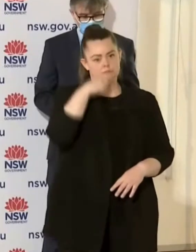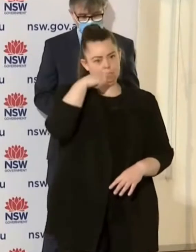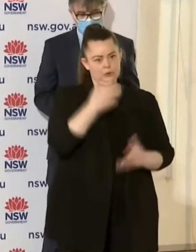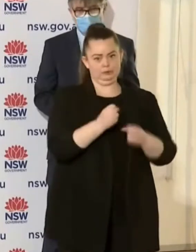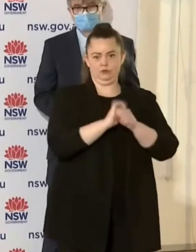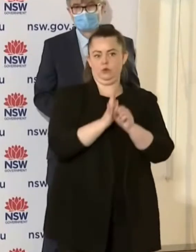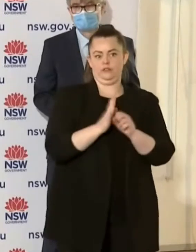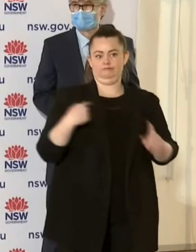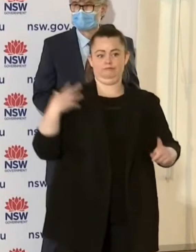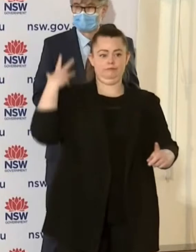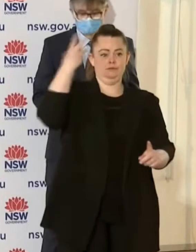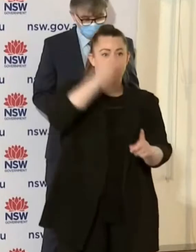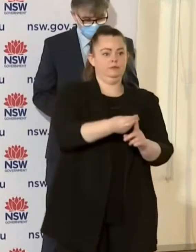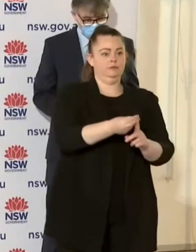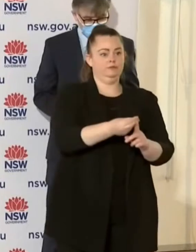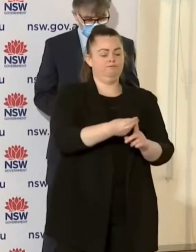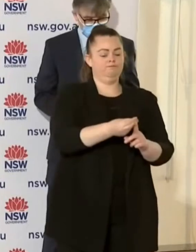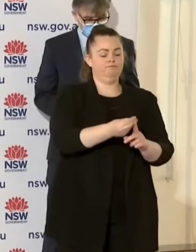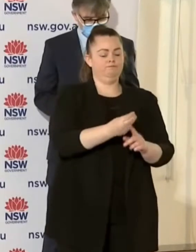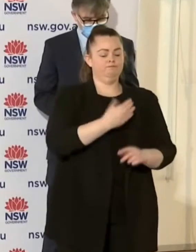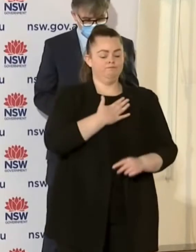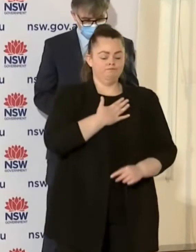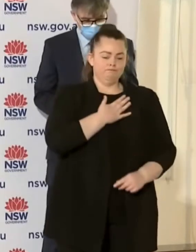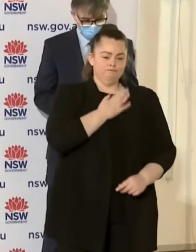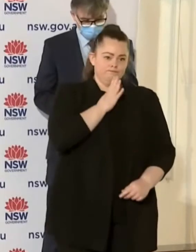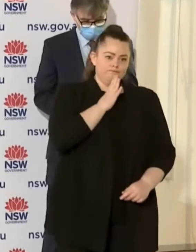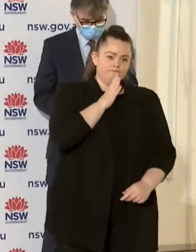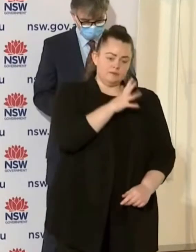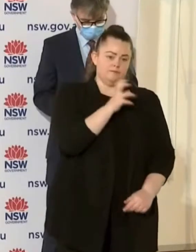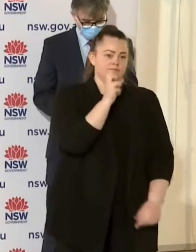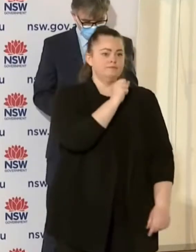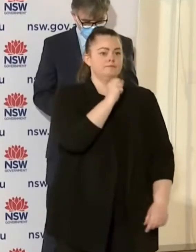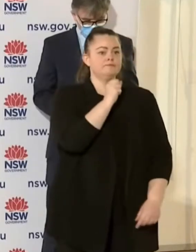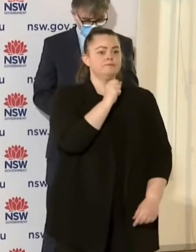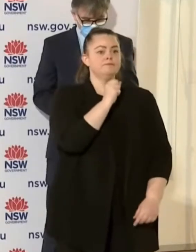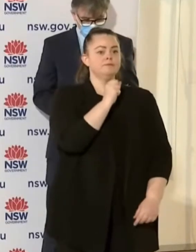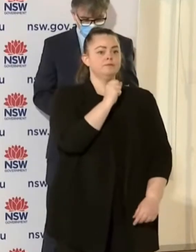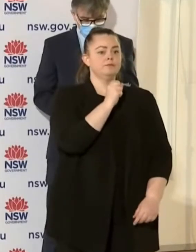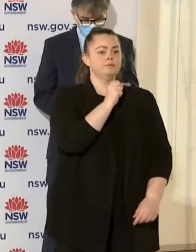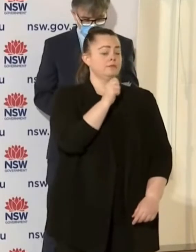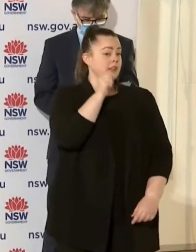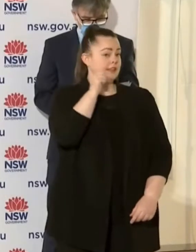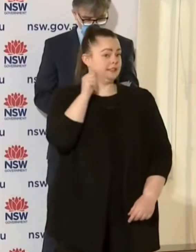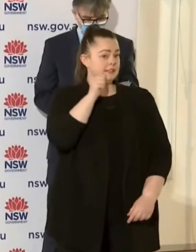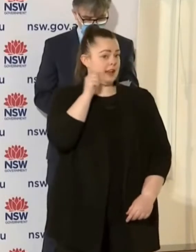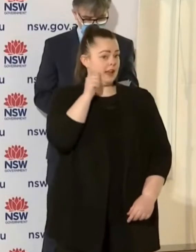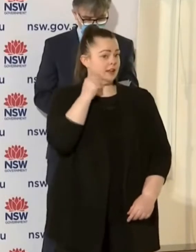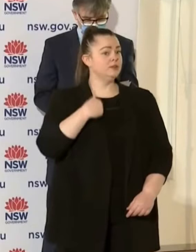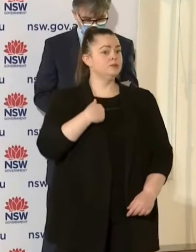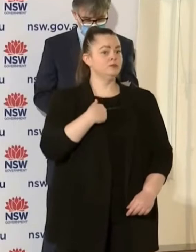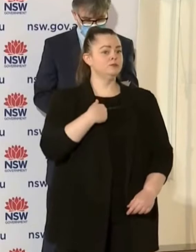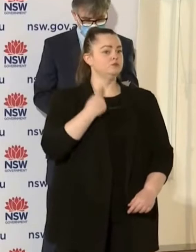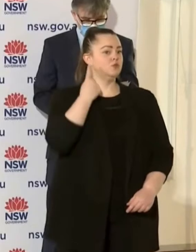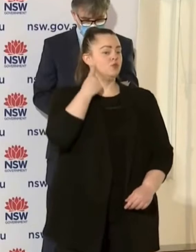Extremely sadly, to 8 p.m. last night, New South Wales Health has been notified